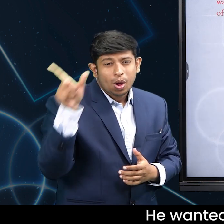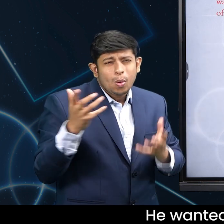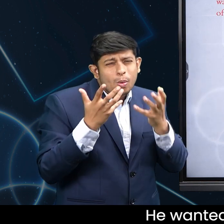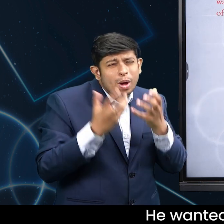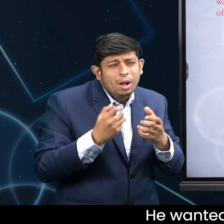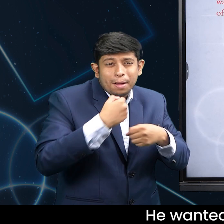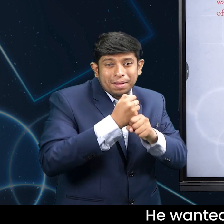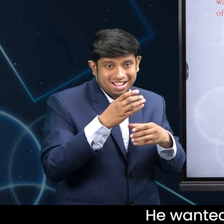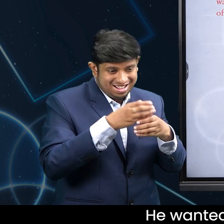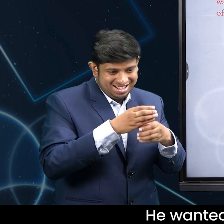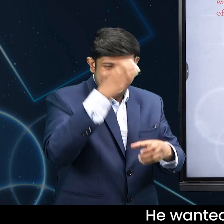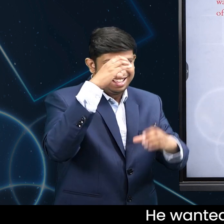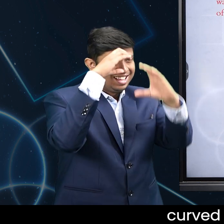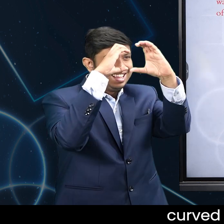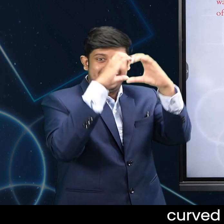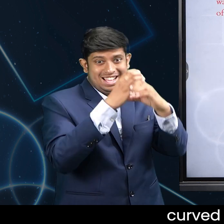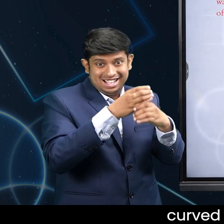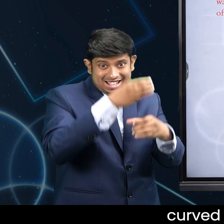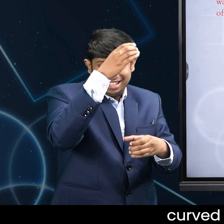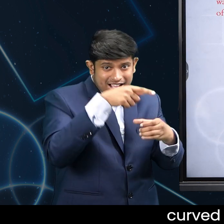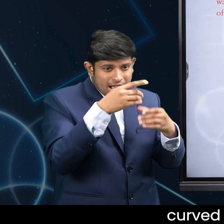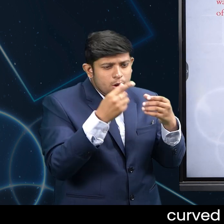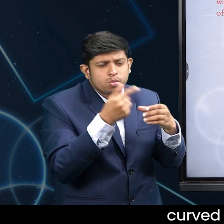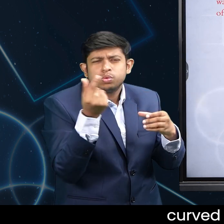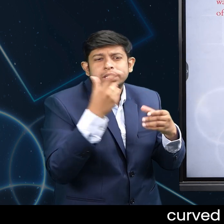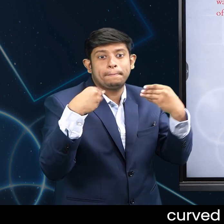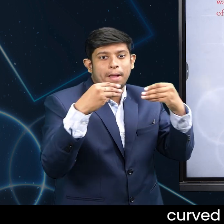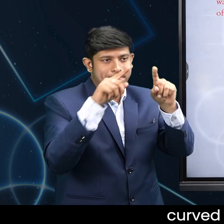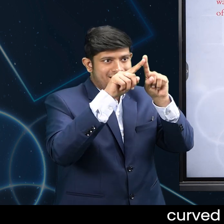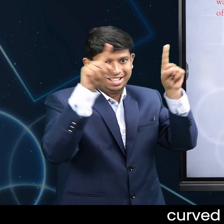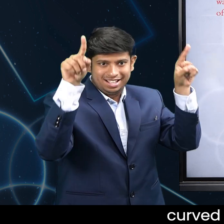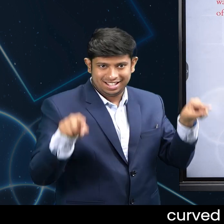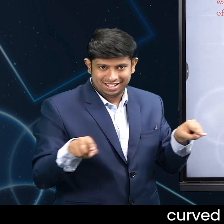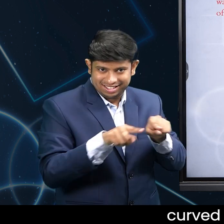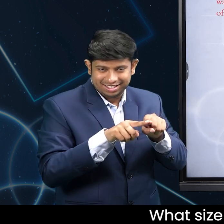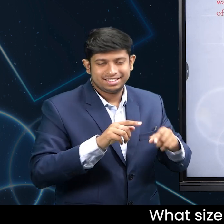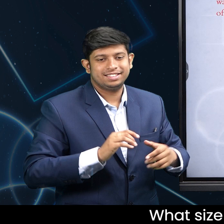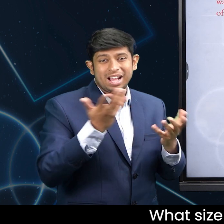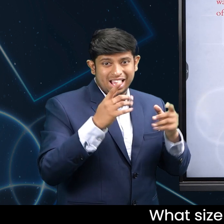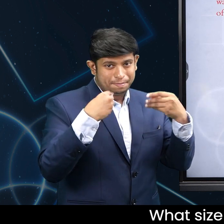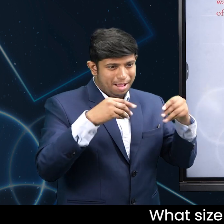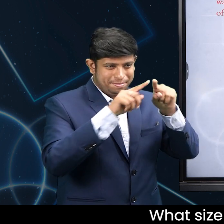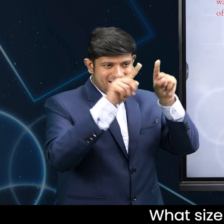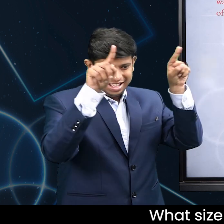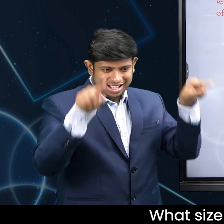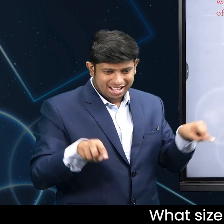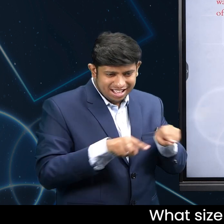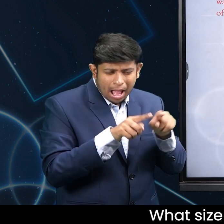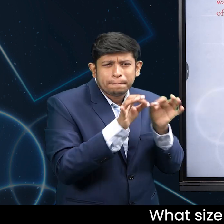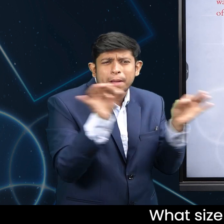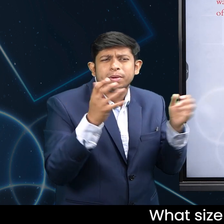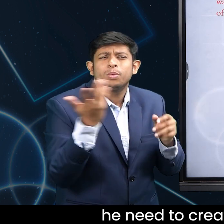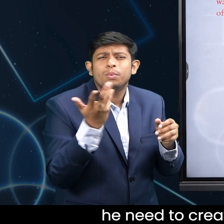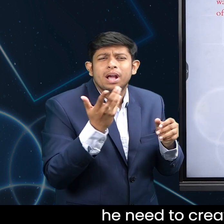He wanted to construct the kaleidoscope curved surface by using chart paper. What size of a sheet